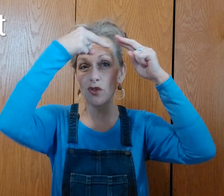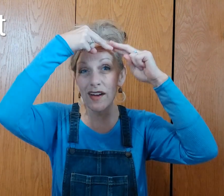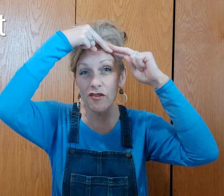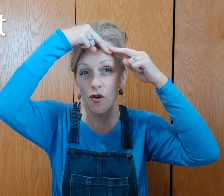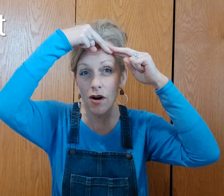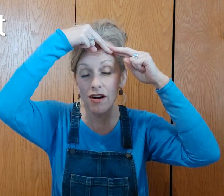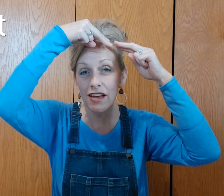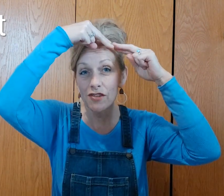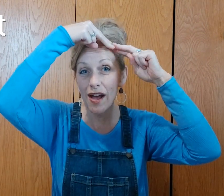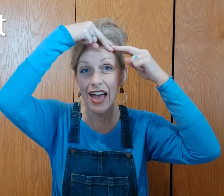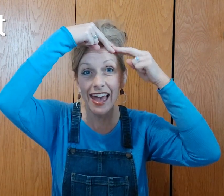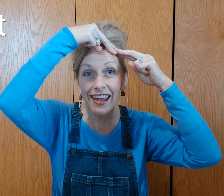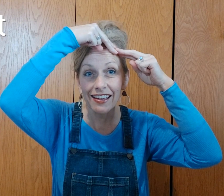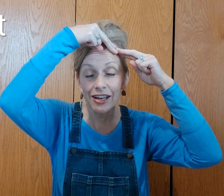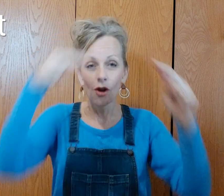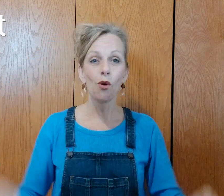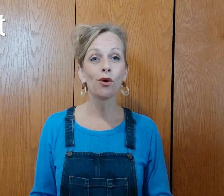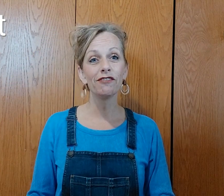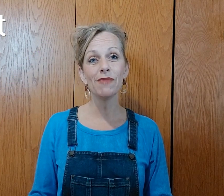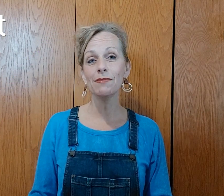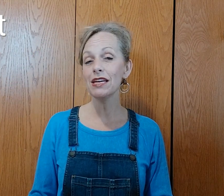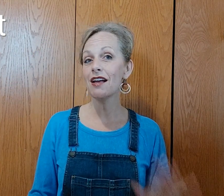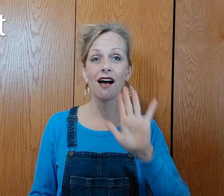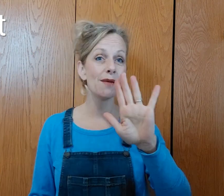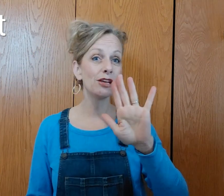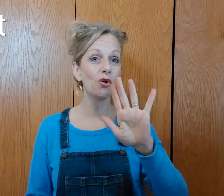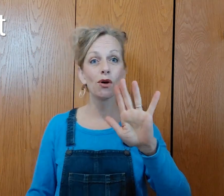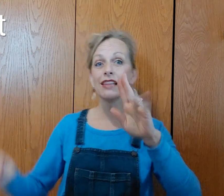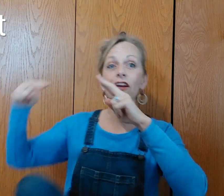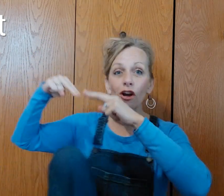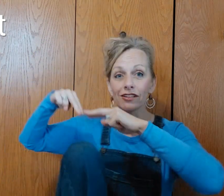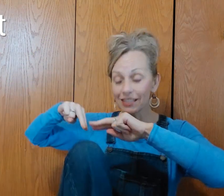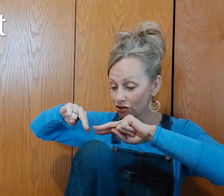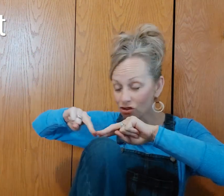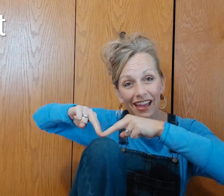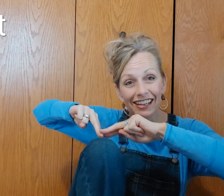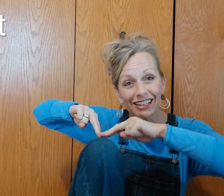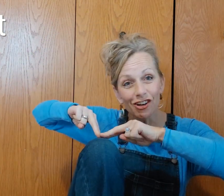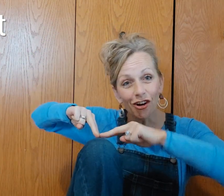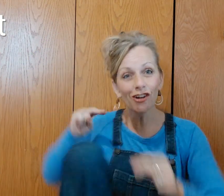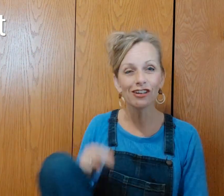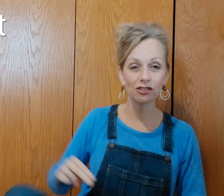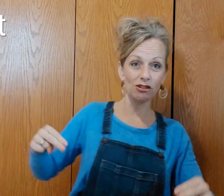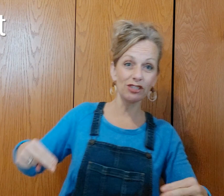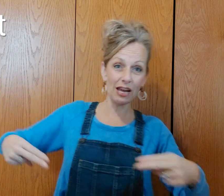have a headache, or if maybe your leg hurts, here's your leg and it hurts, or your